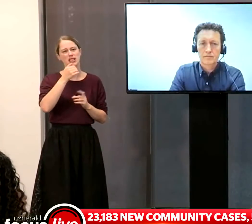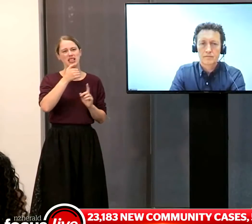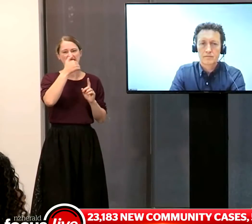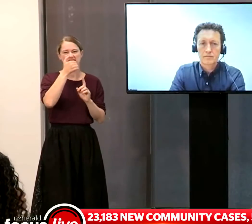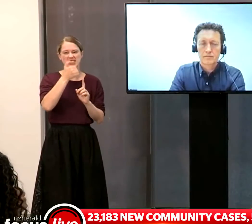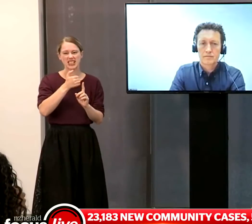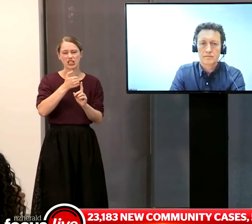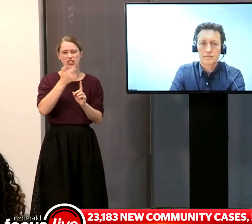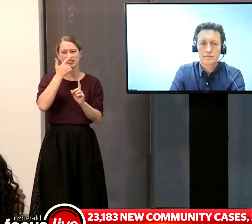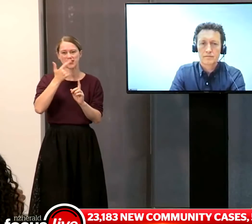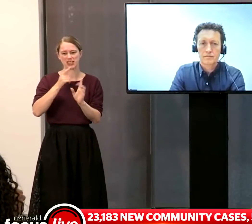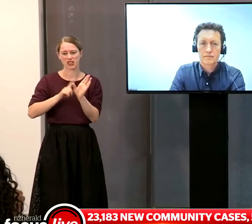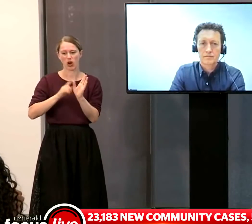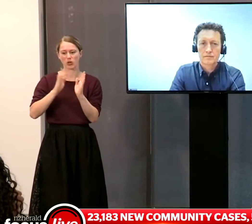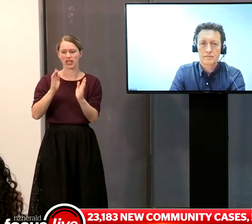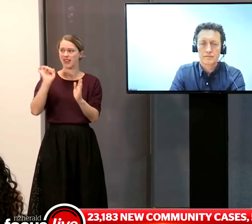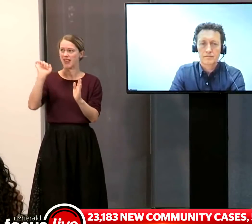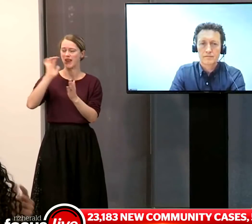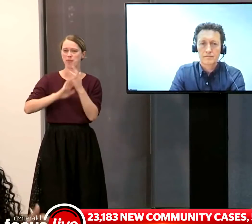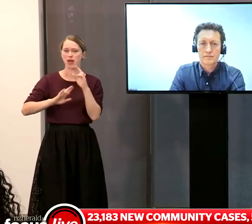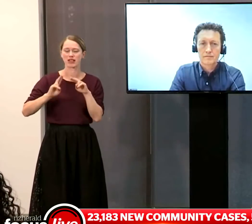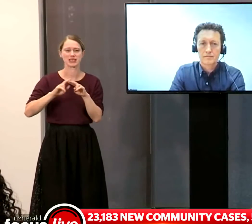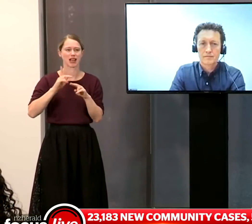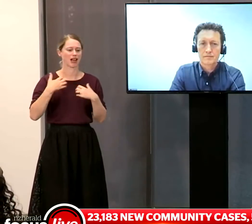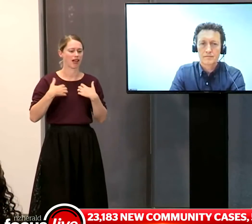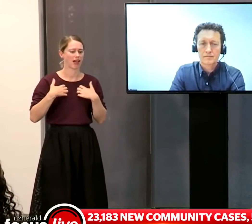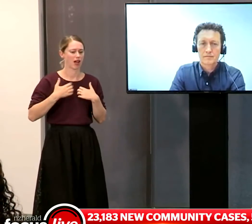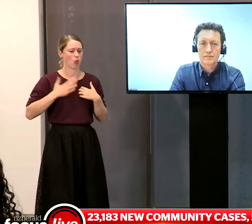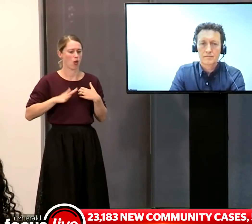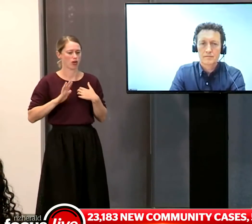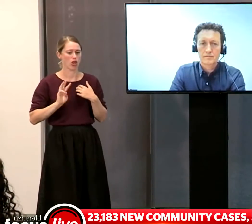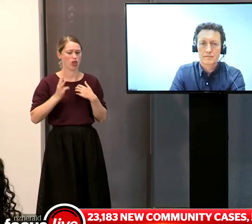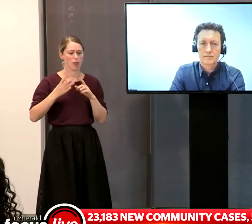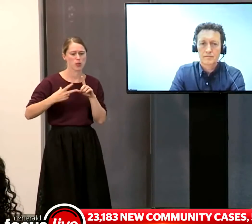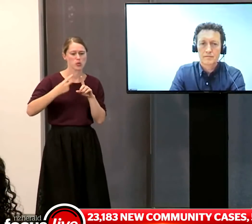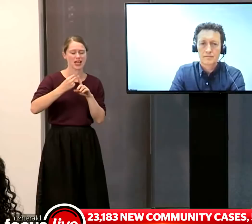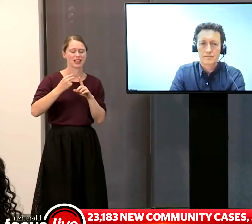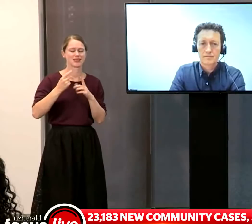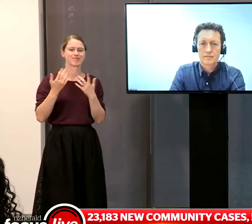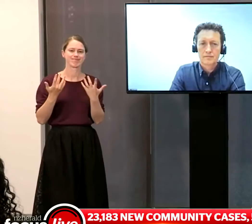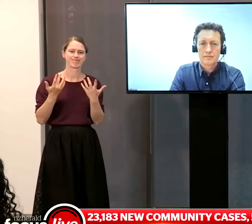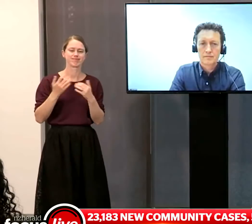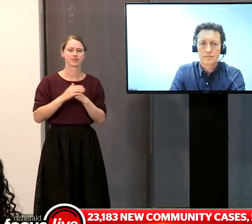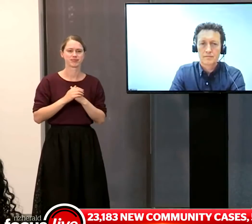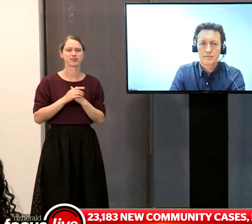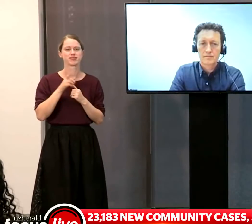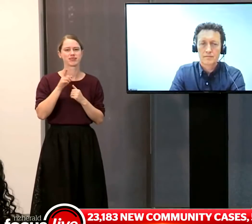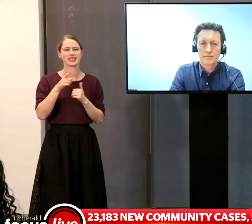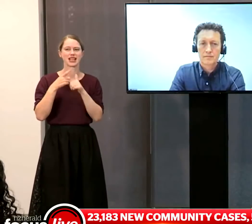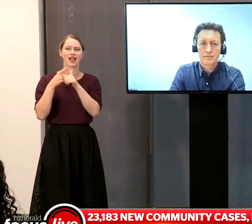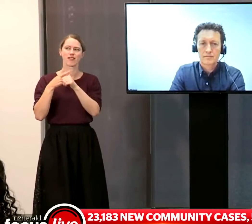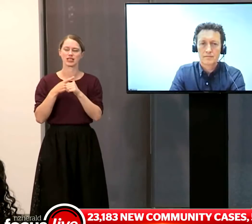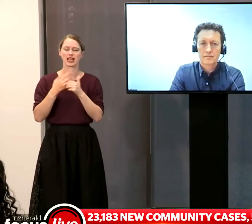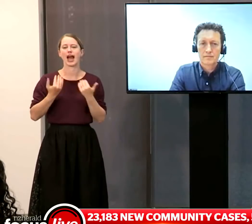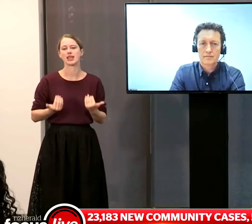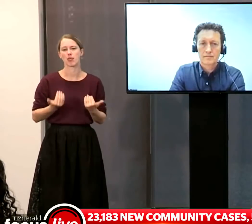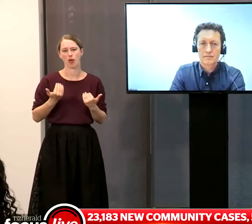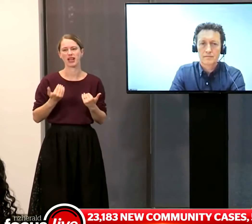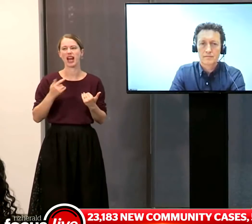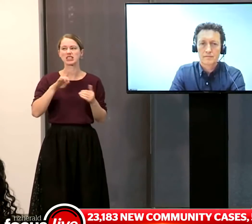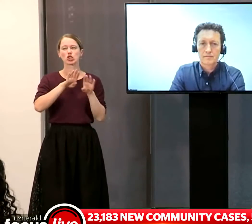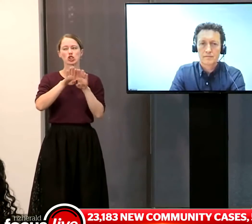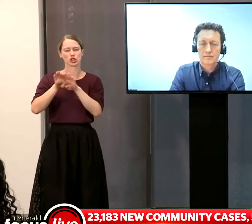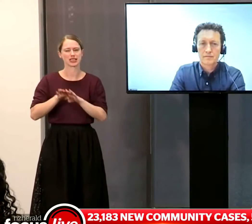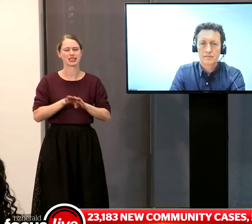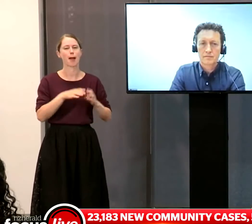16 and 17-year-olds and parents of them who are interested in this and would take up that opportunity. So that's the advice at the moment, and it's quite